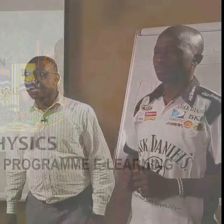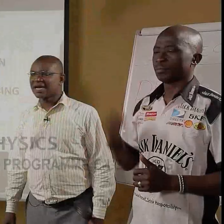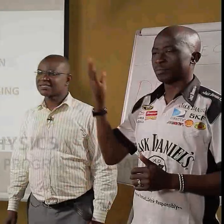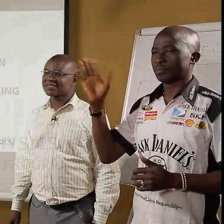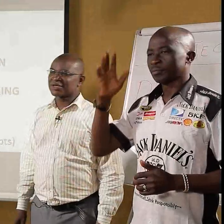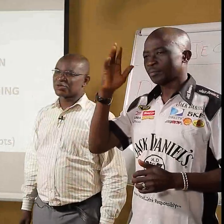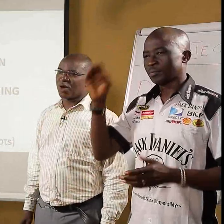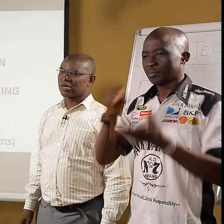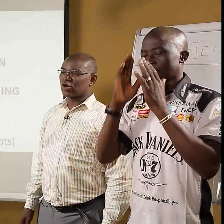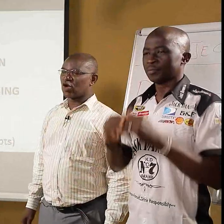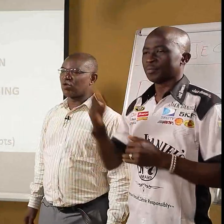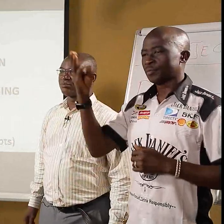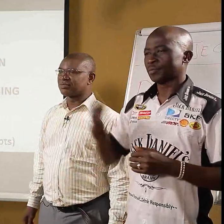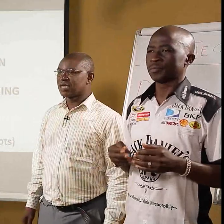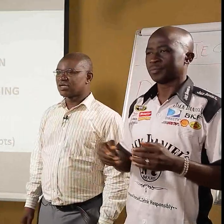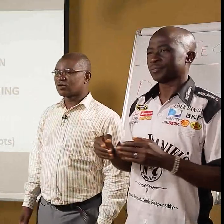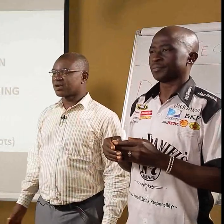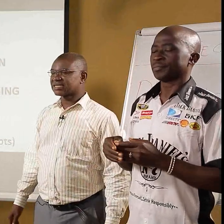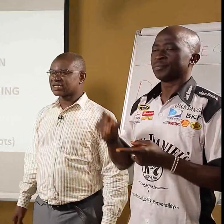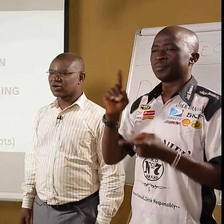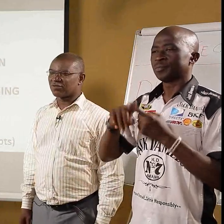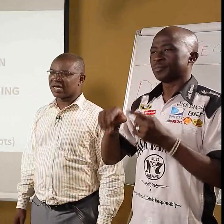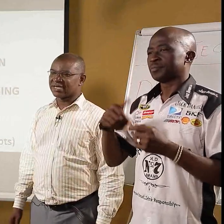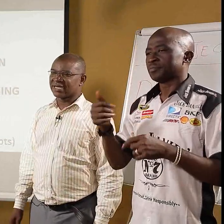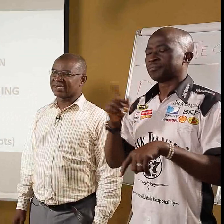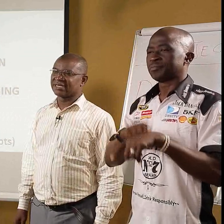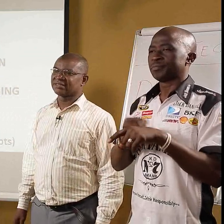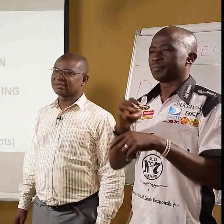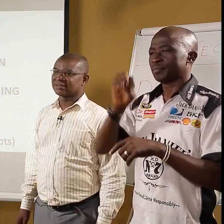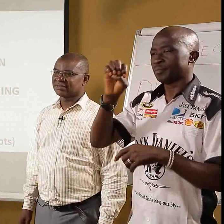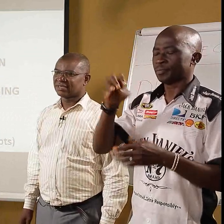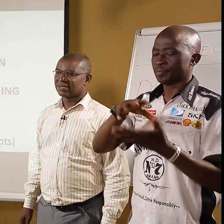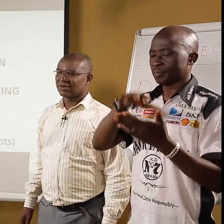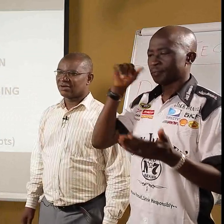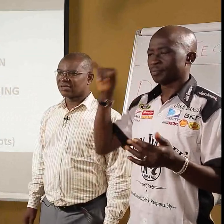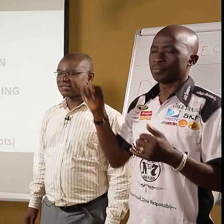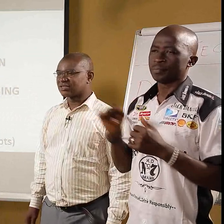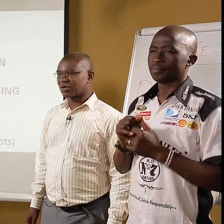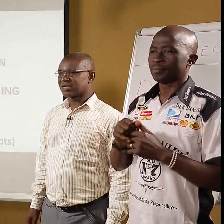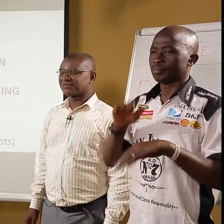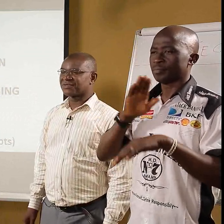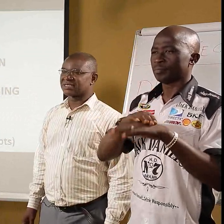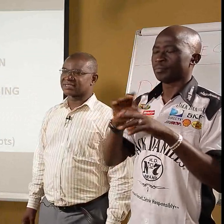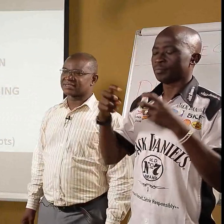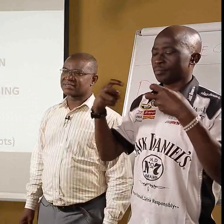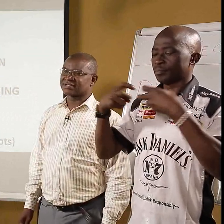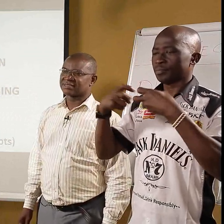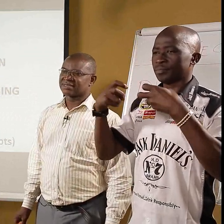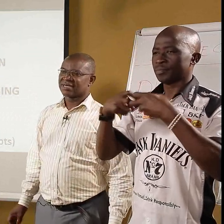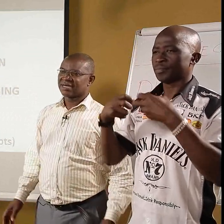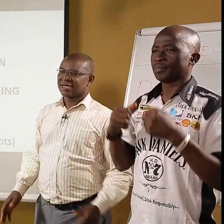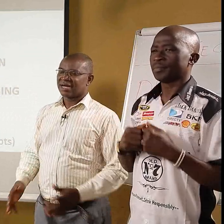Hello, learners. You are welcome to another session of our e-learning on the subject